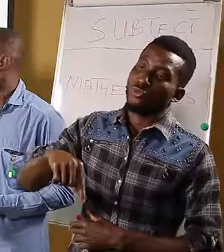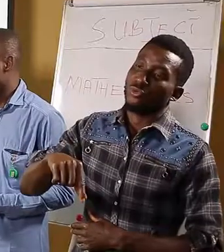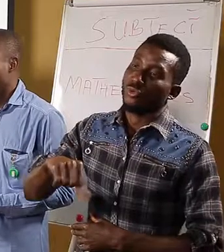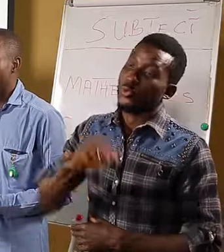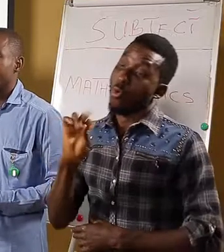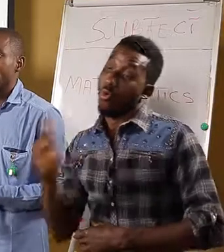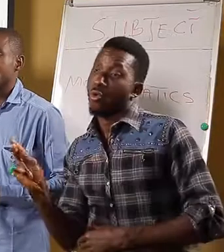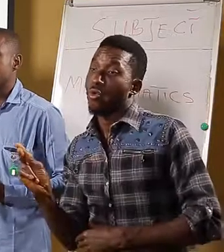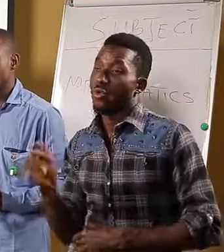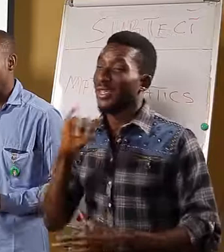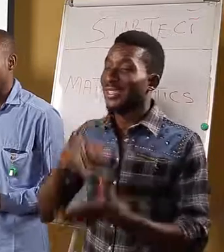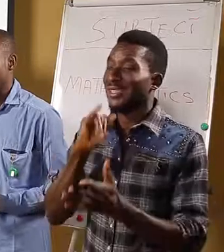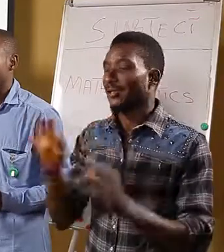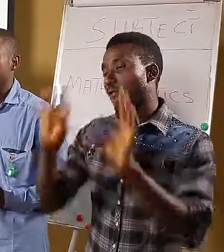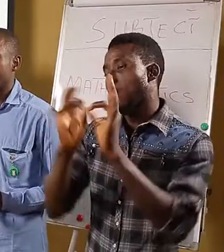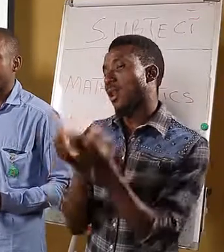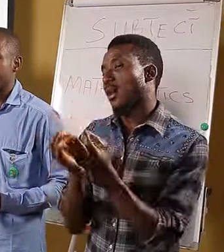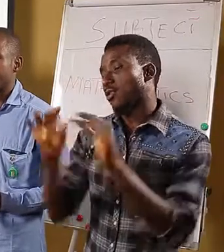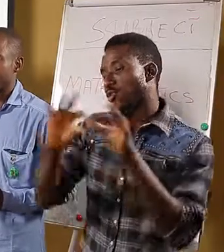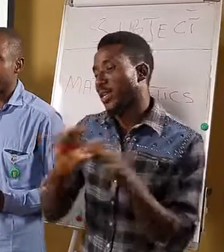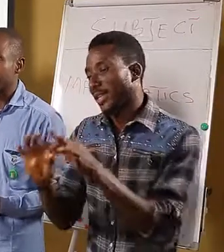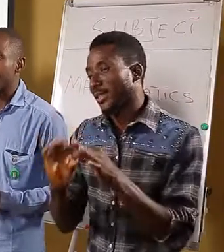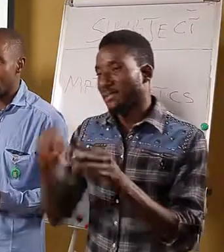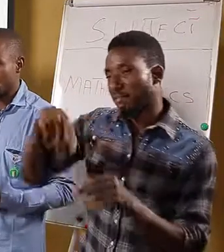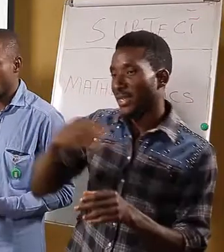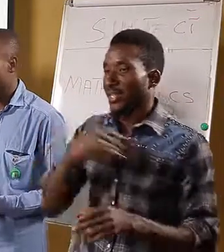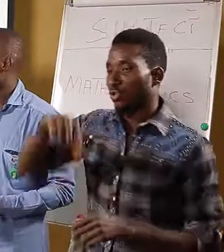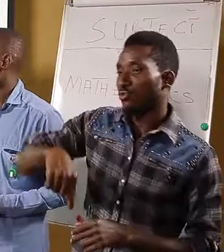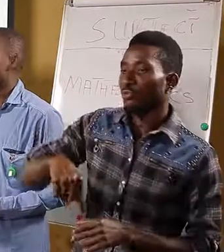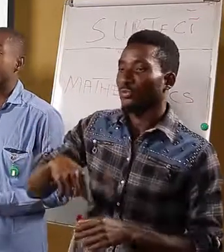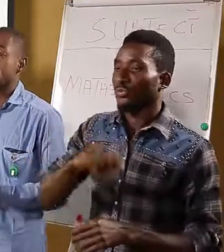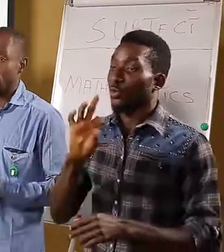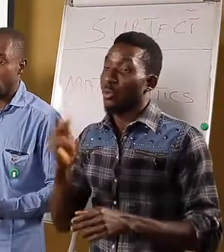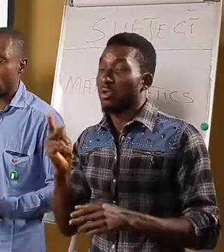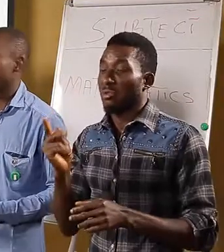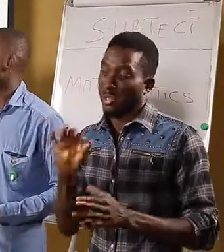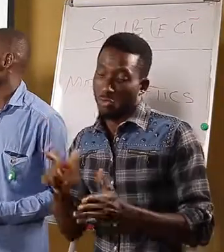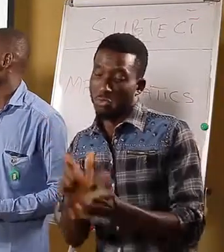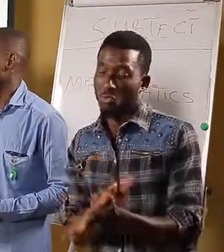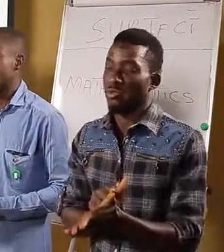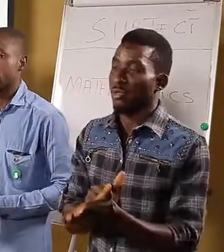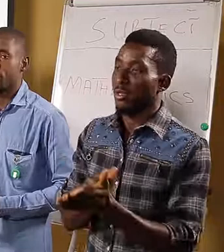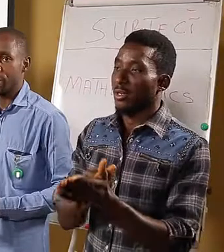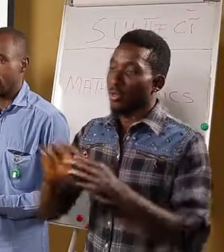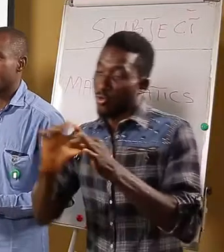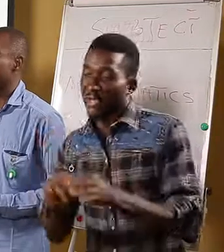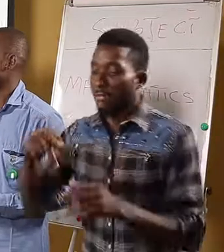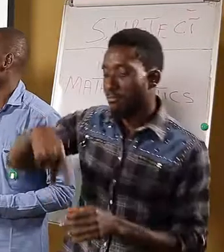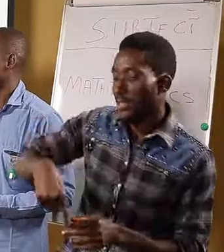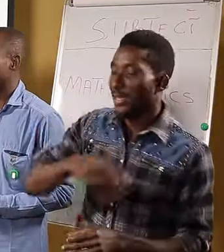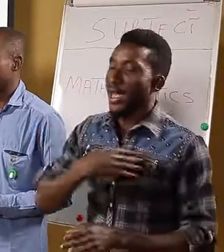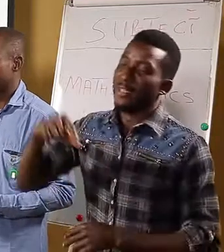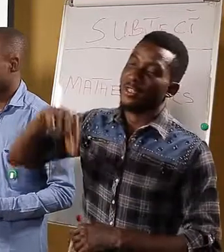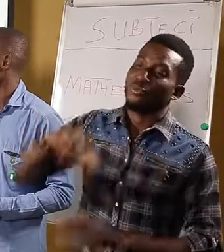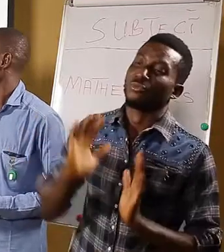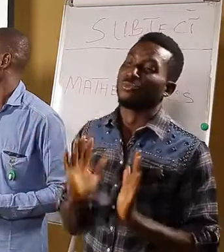q, or it is the formula connecting p and q, or it is the law connecting p